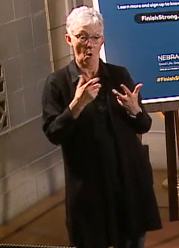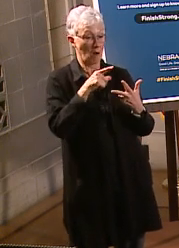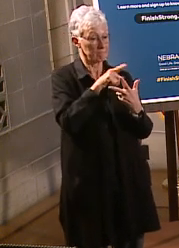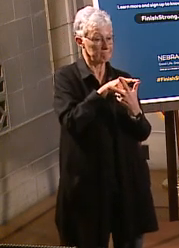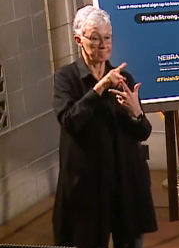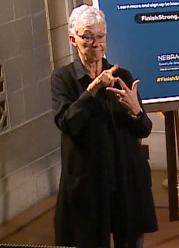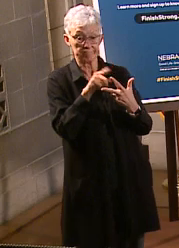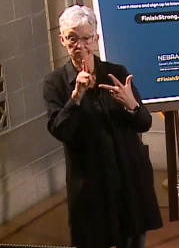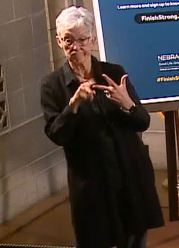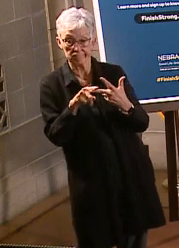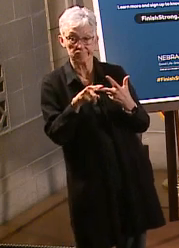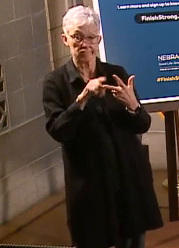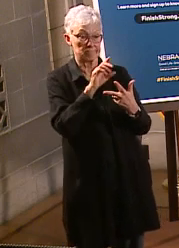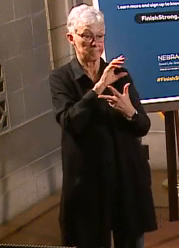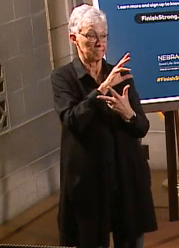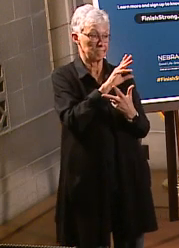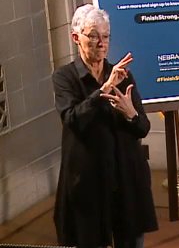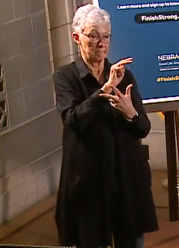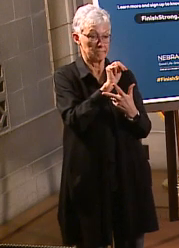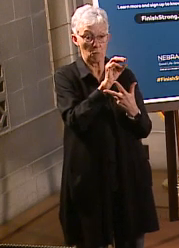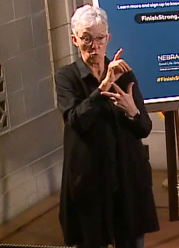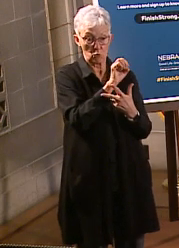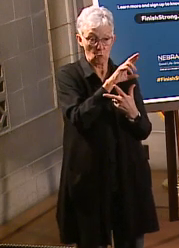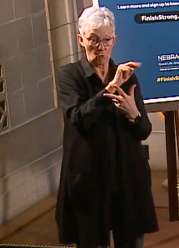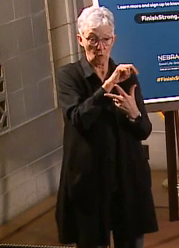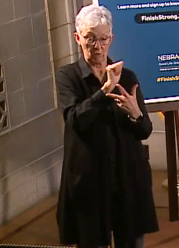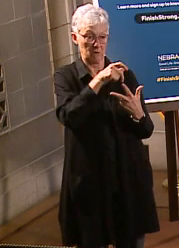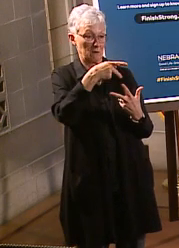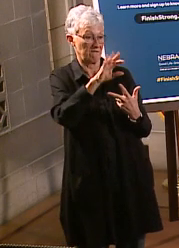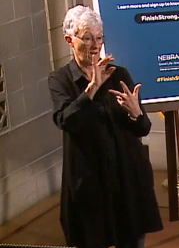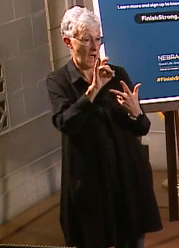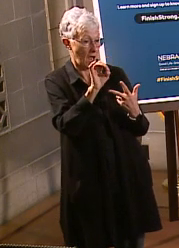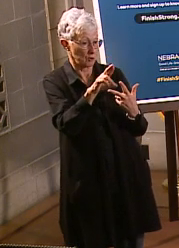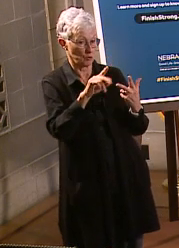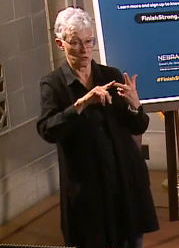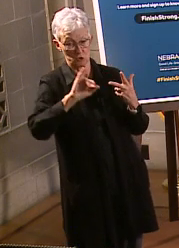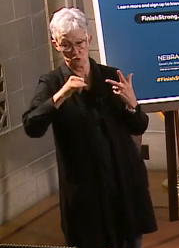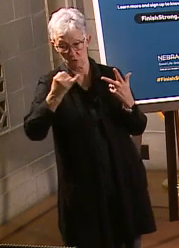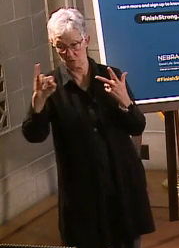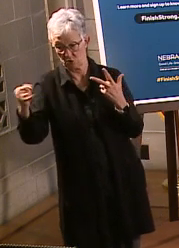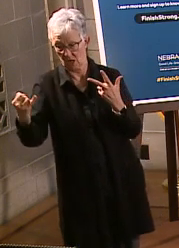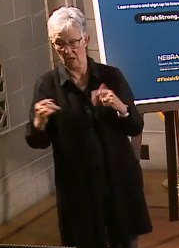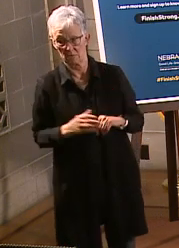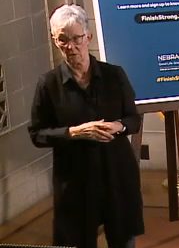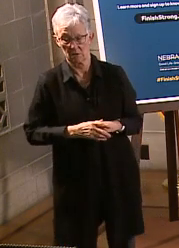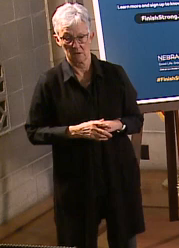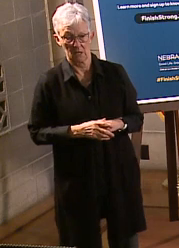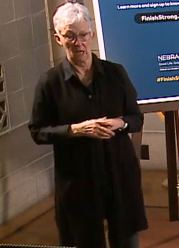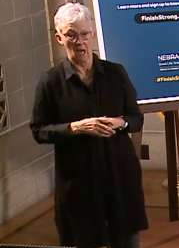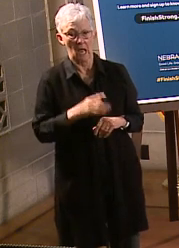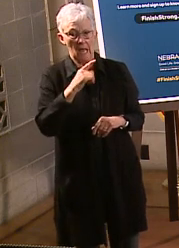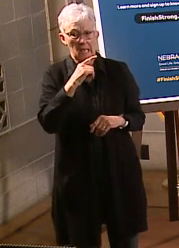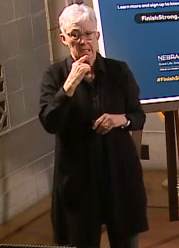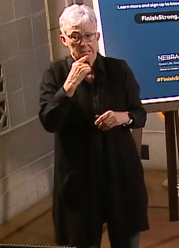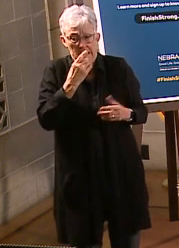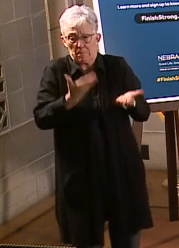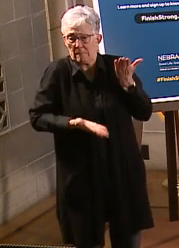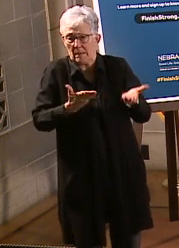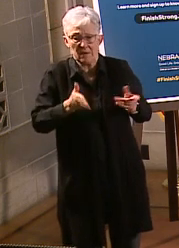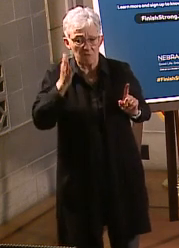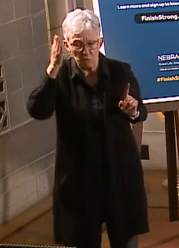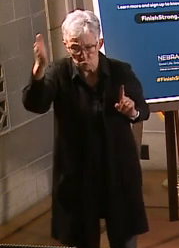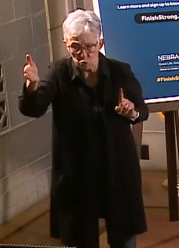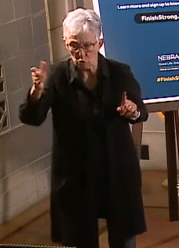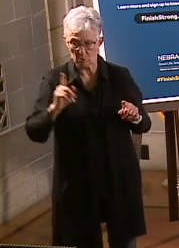but for the time being, I'd encourage all Nebraskans, when your term becomes available, please take the vaccine that is available to you at that